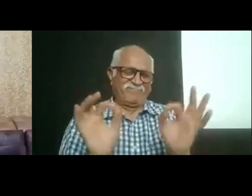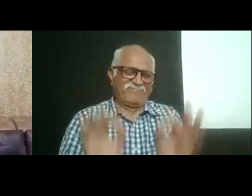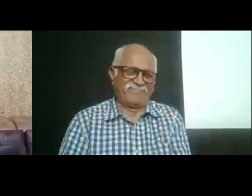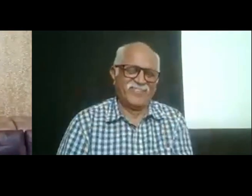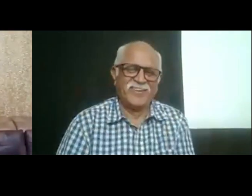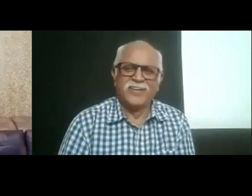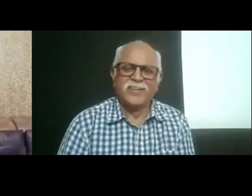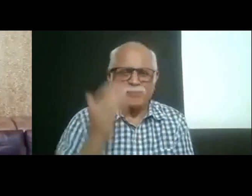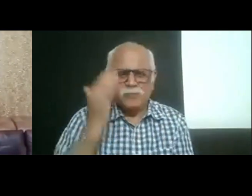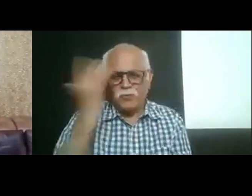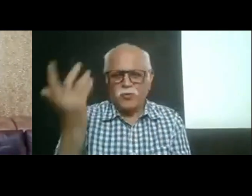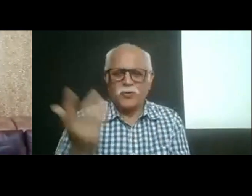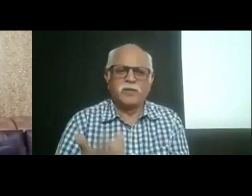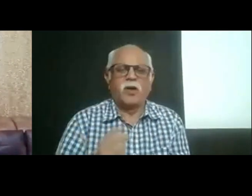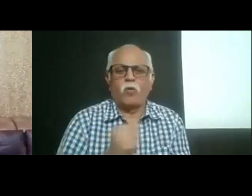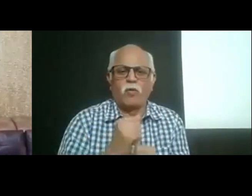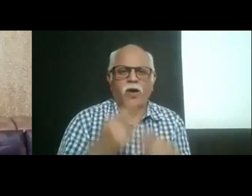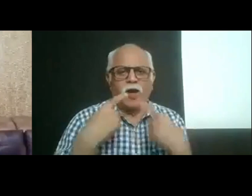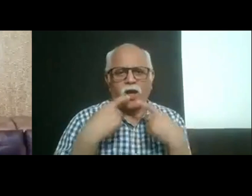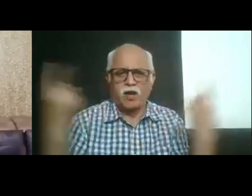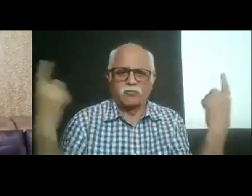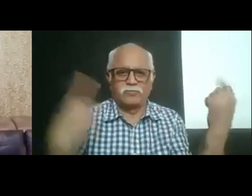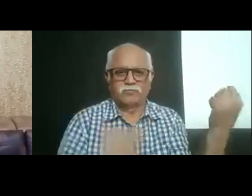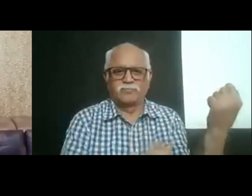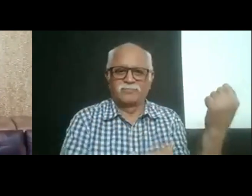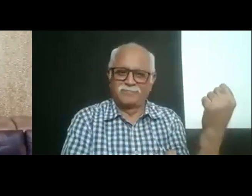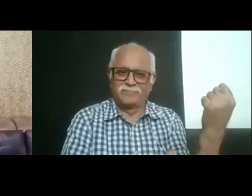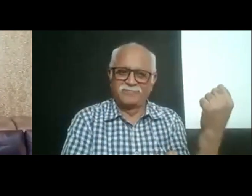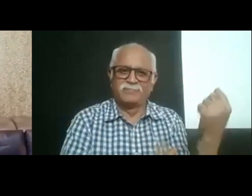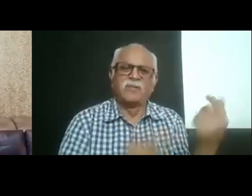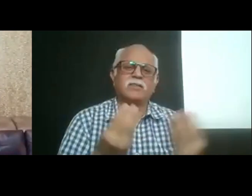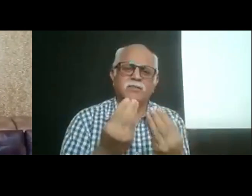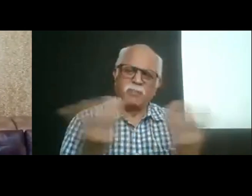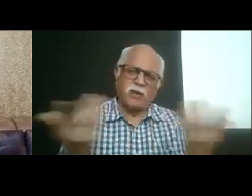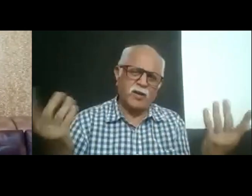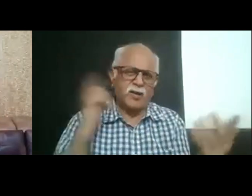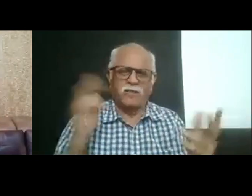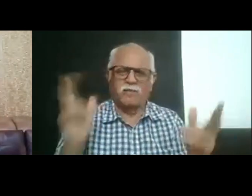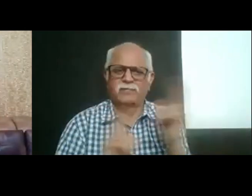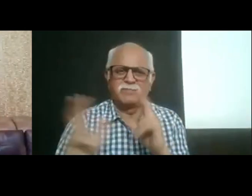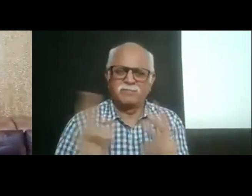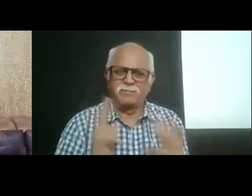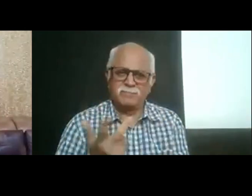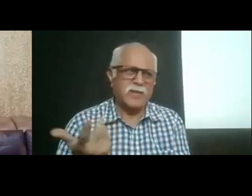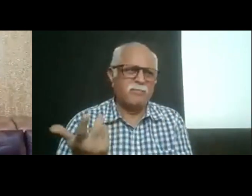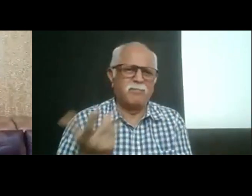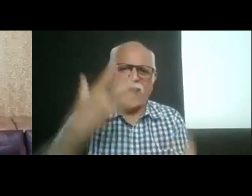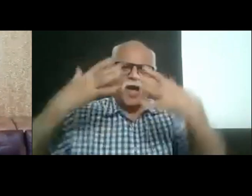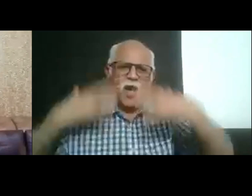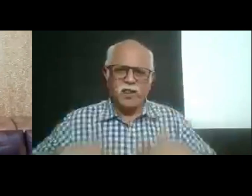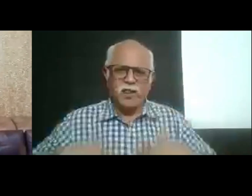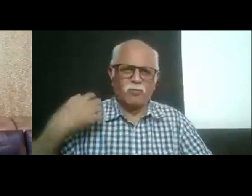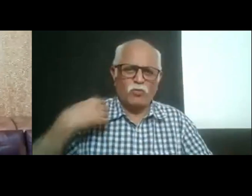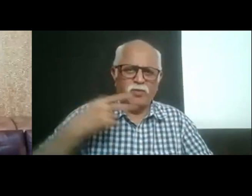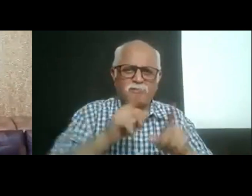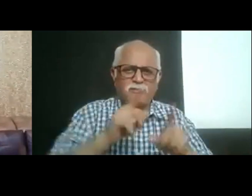happy. Great. Okay, so when the government announced about vaccination, so there were so many deaf